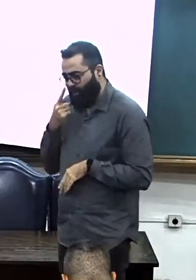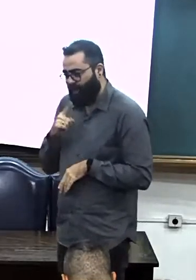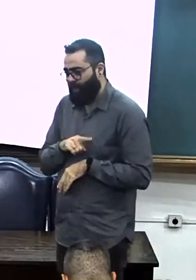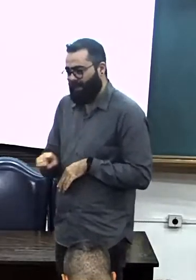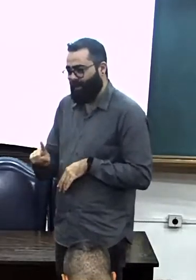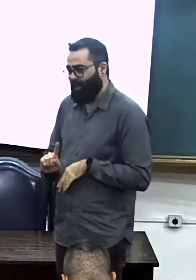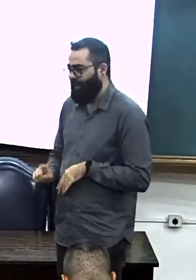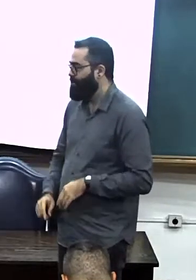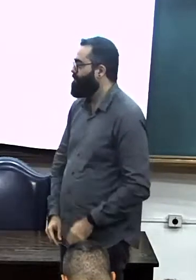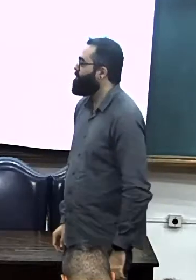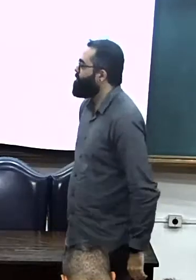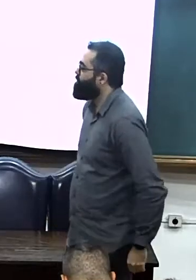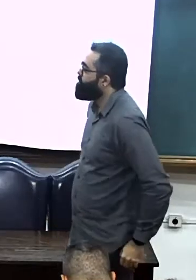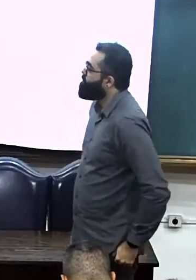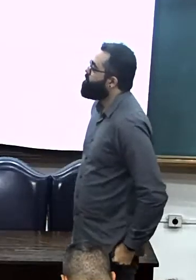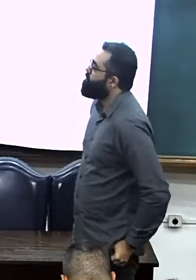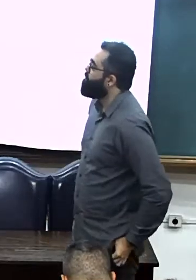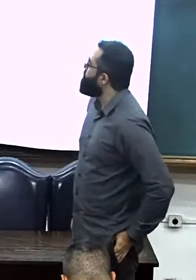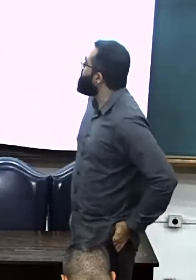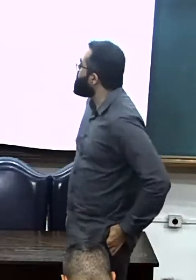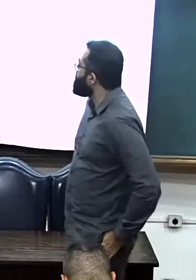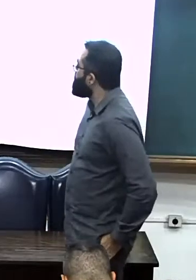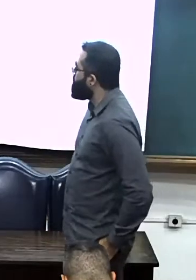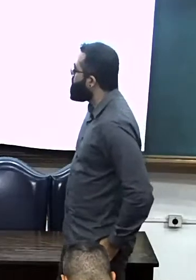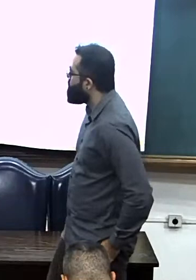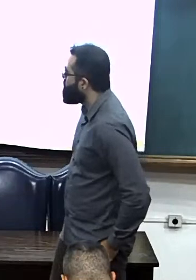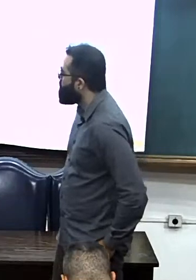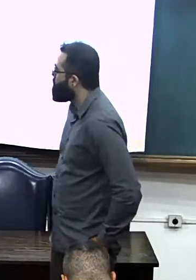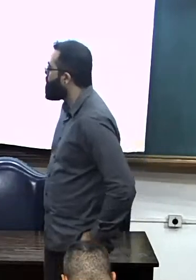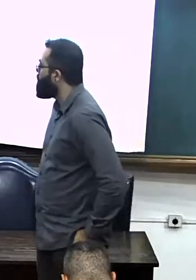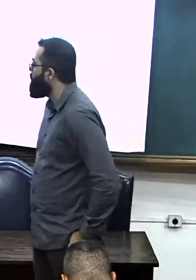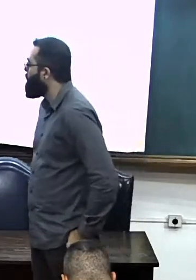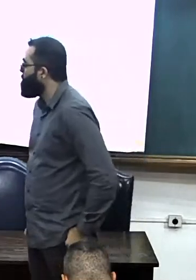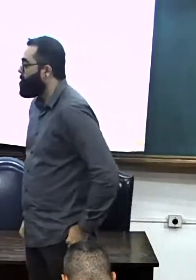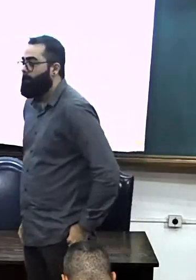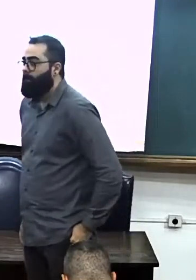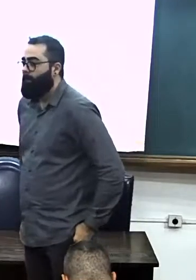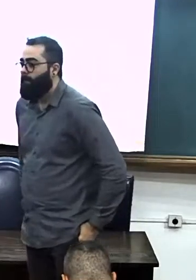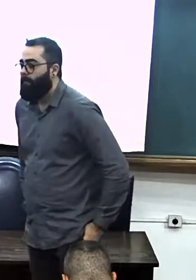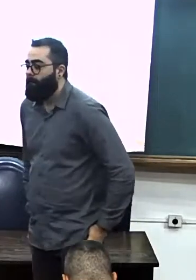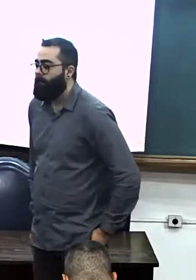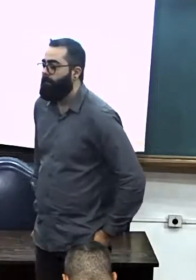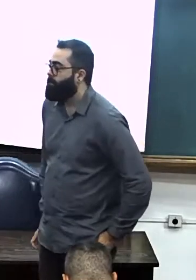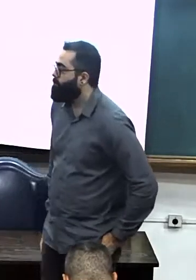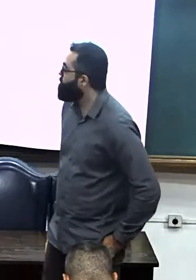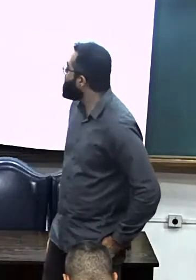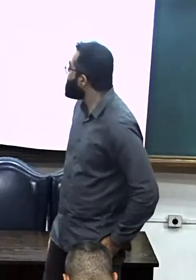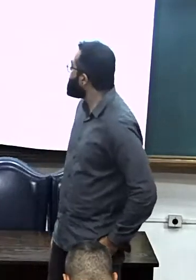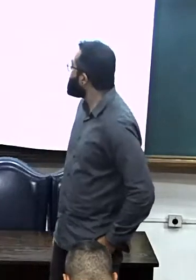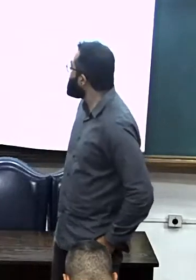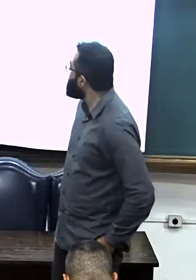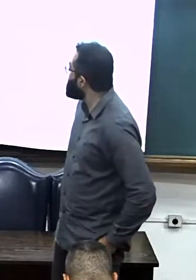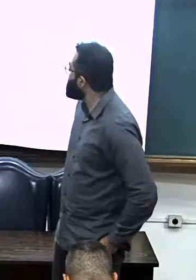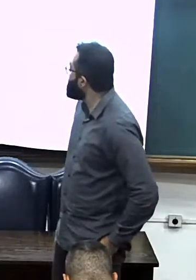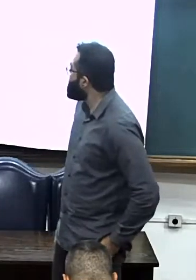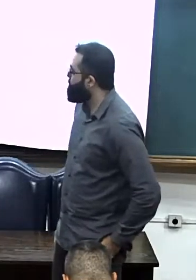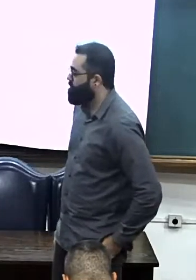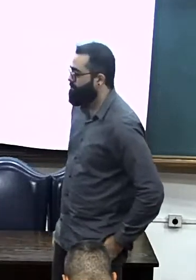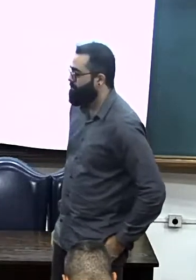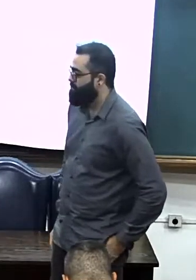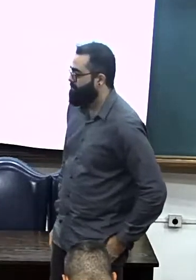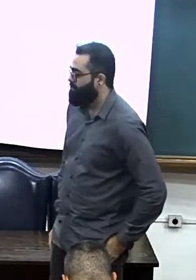da mesma maneira. Nesse caso específico, a pessoa que produziu esse enunciado coloca lá